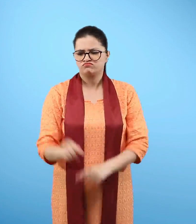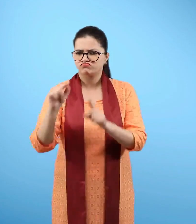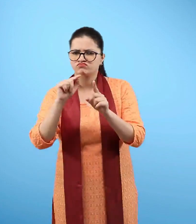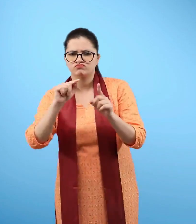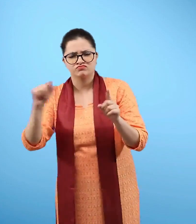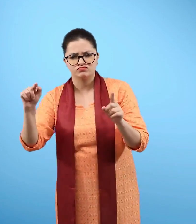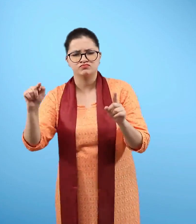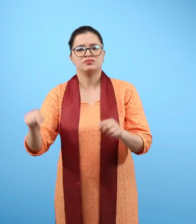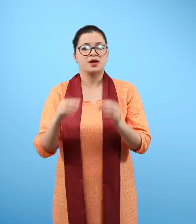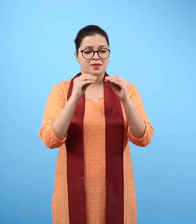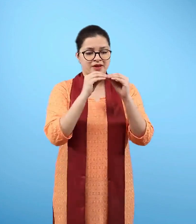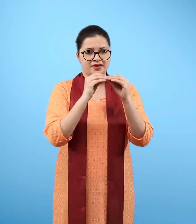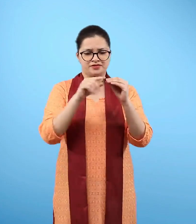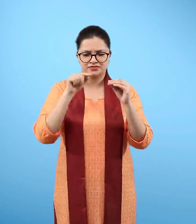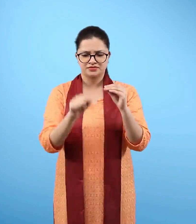To B.S. Zafar Marg.